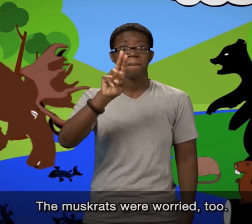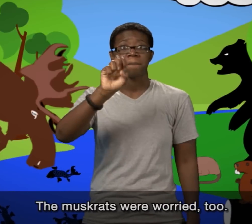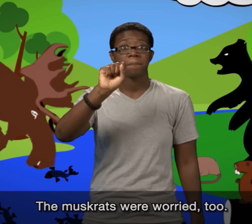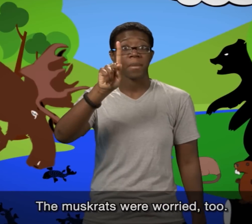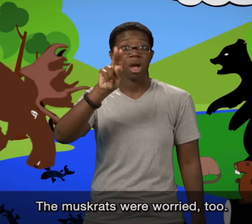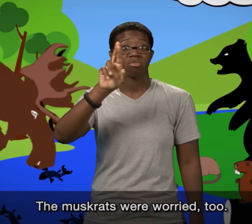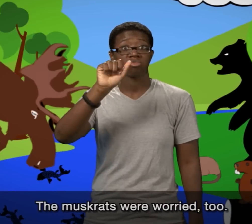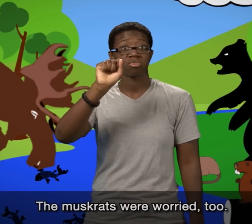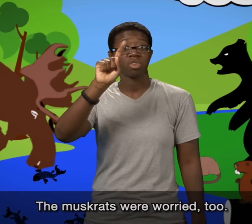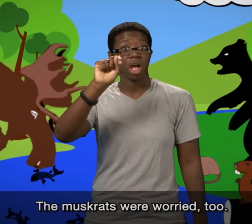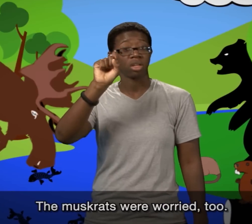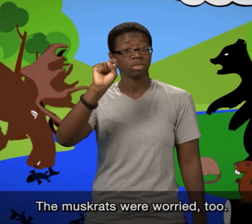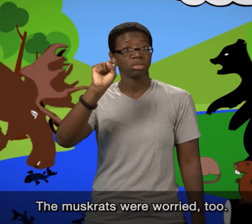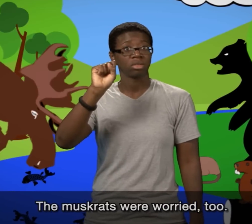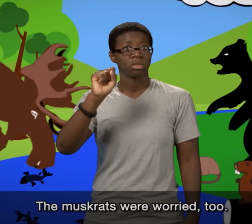The muskrats were worried too.